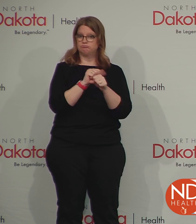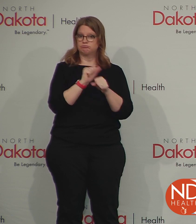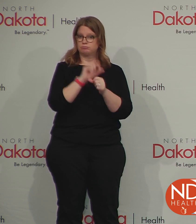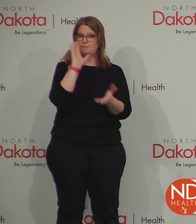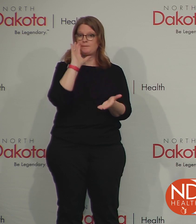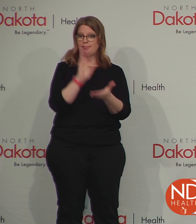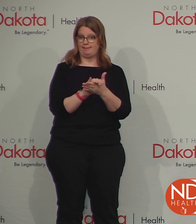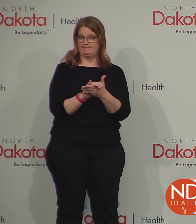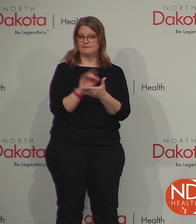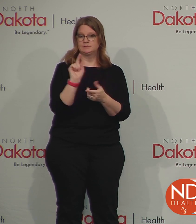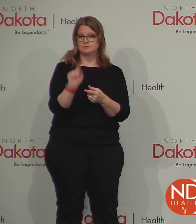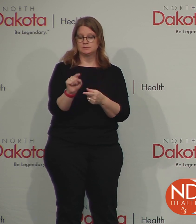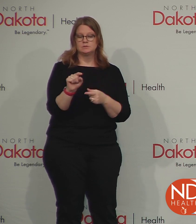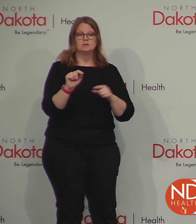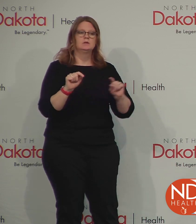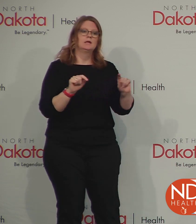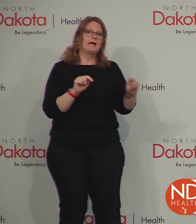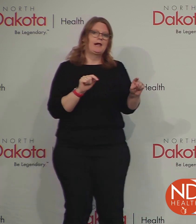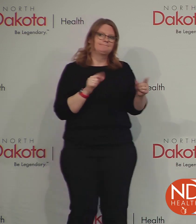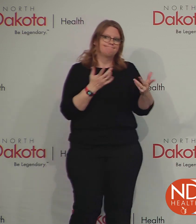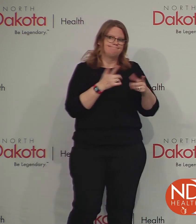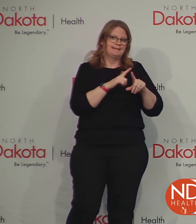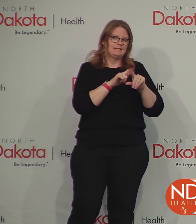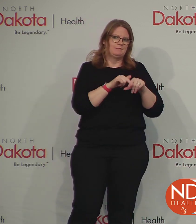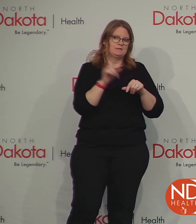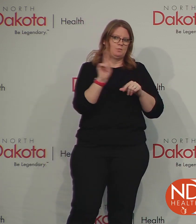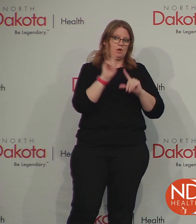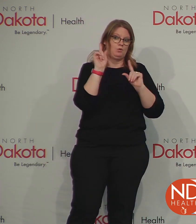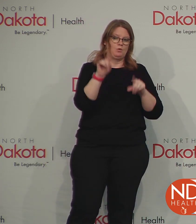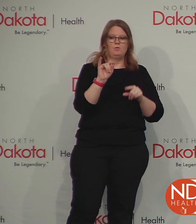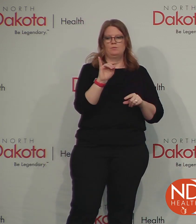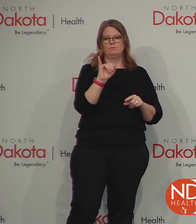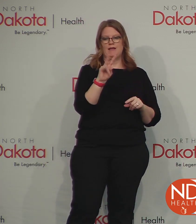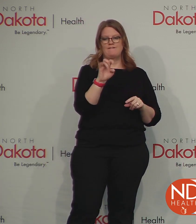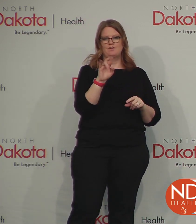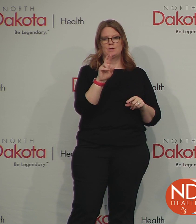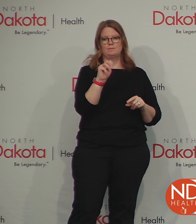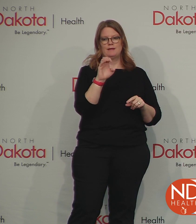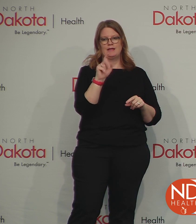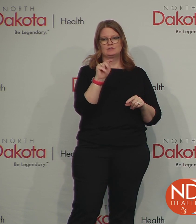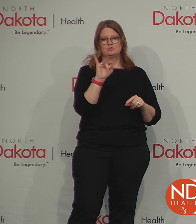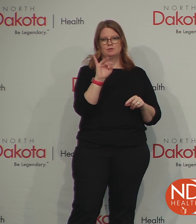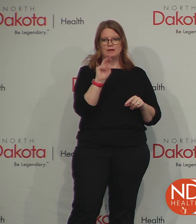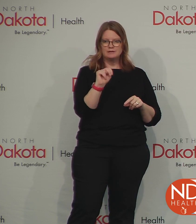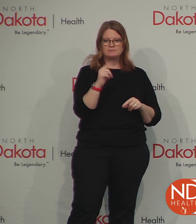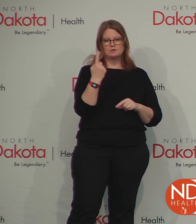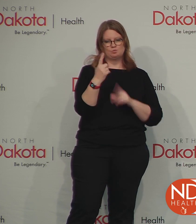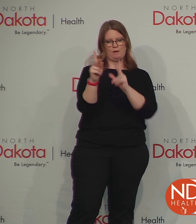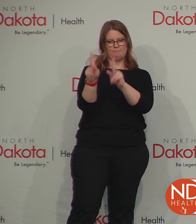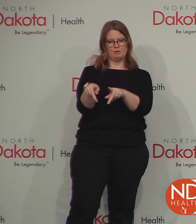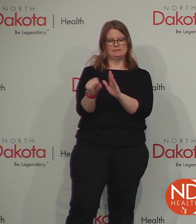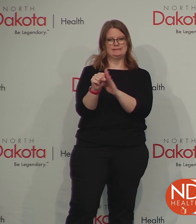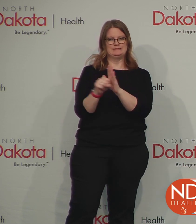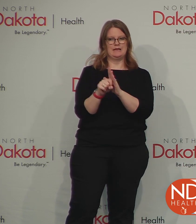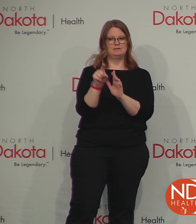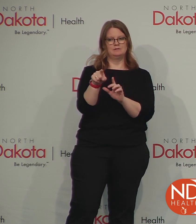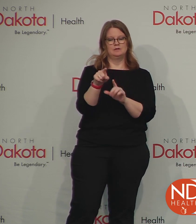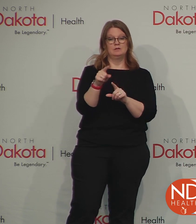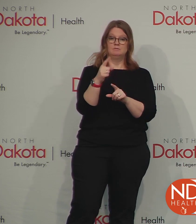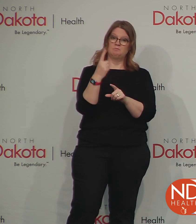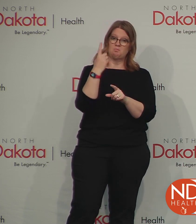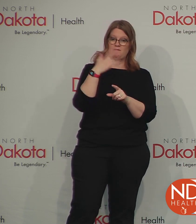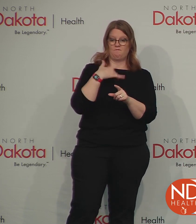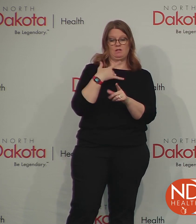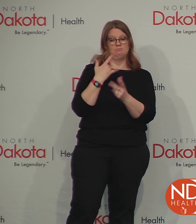So I guess it depends upon where you go whether ivermectin is being used, because there's one person in the state who I think is a fan.